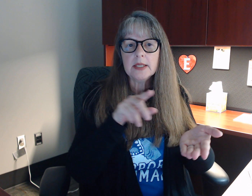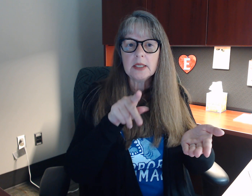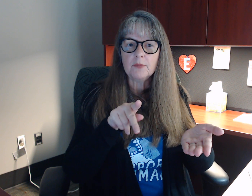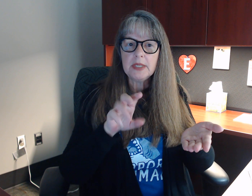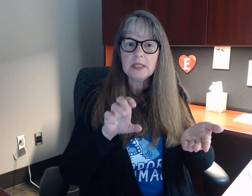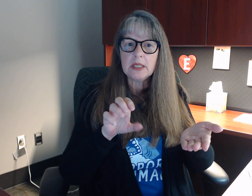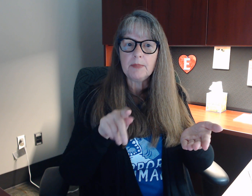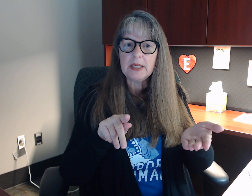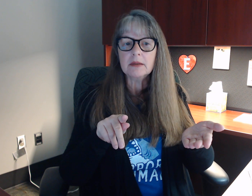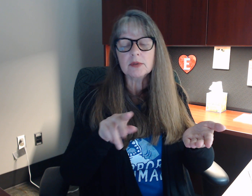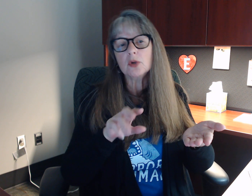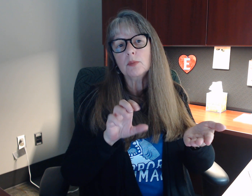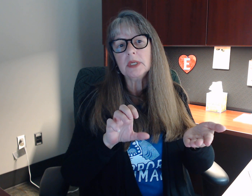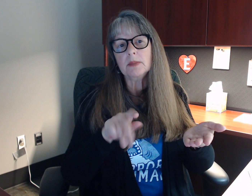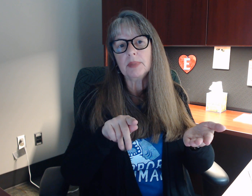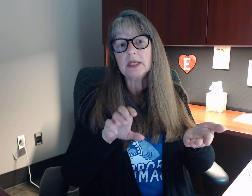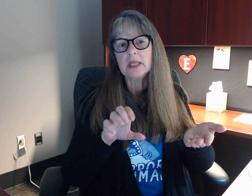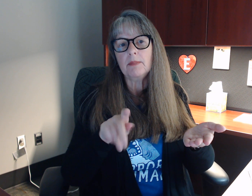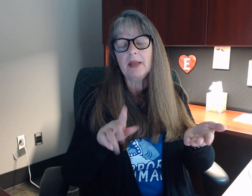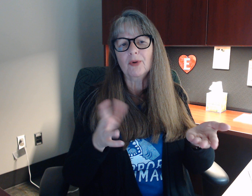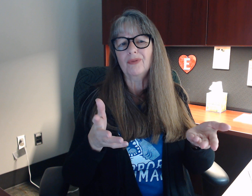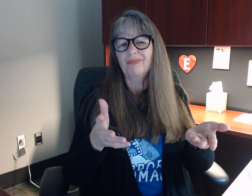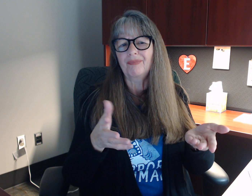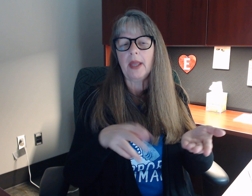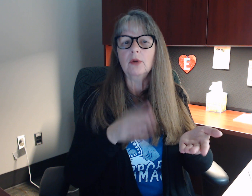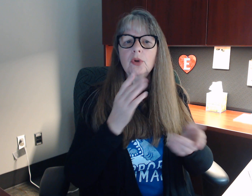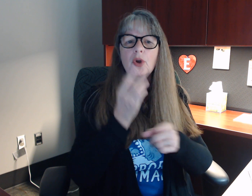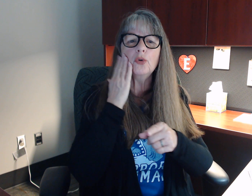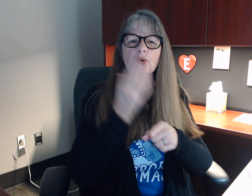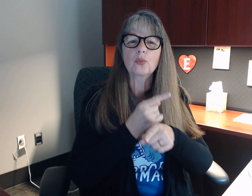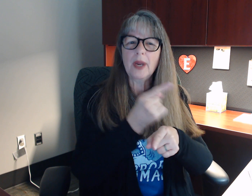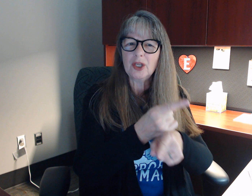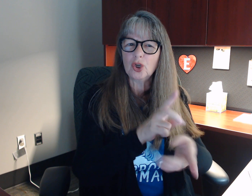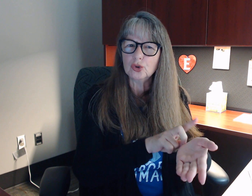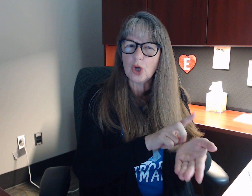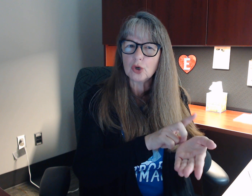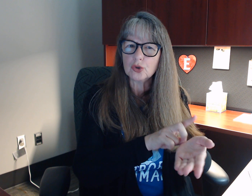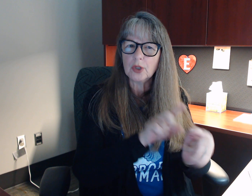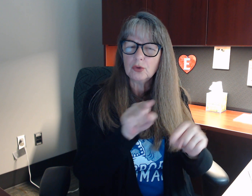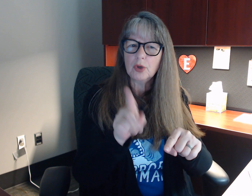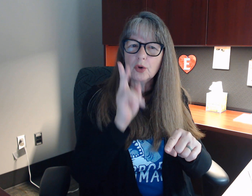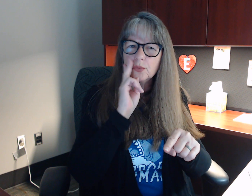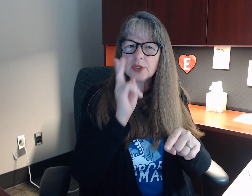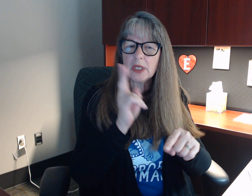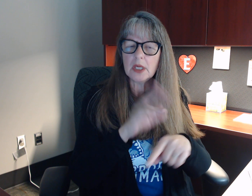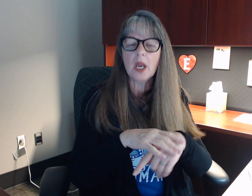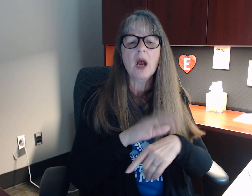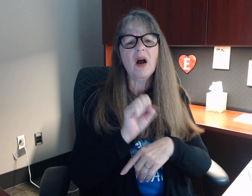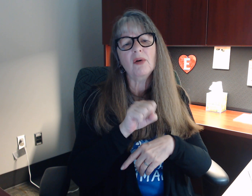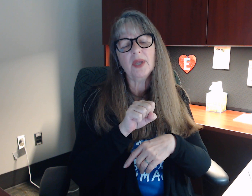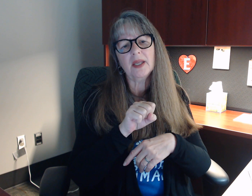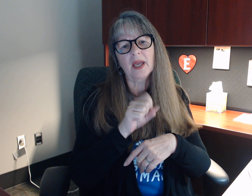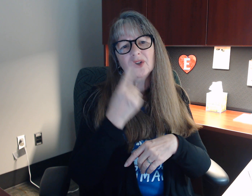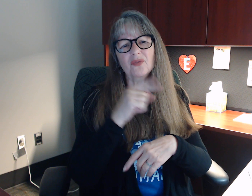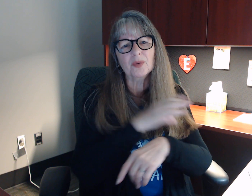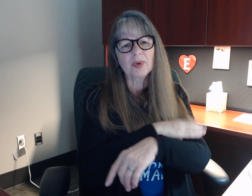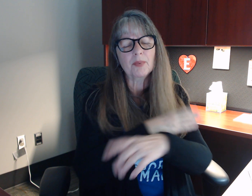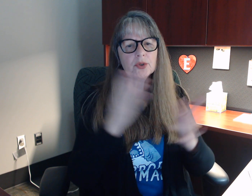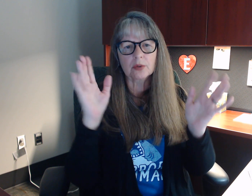of PCP. Sometimes I do PCP, and they're going, I go, your regular doctor that you go see. Oh, yeah, for blood pressure or